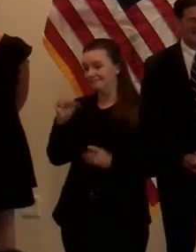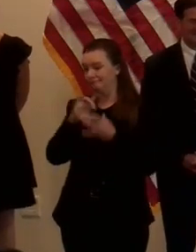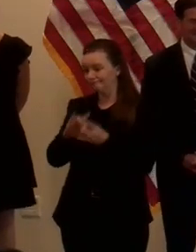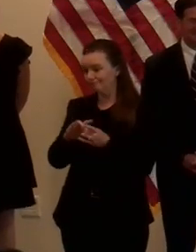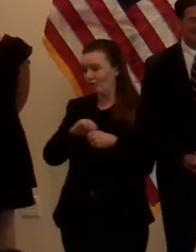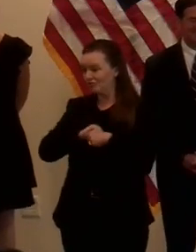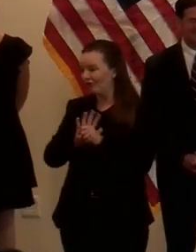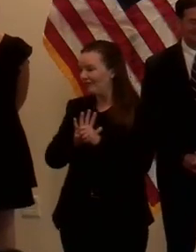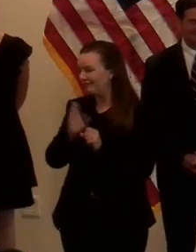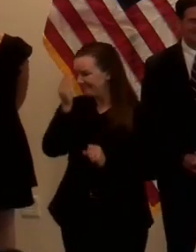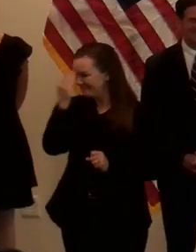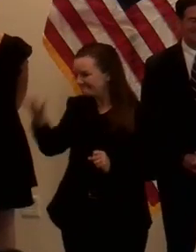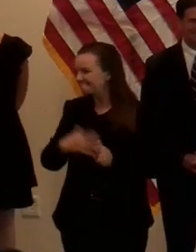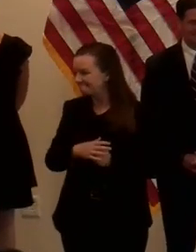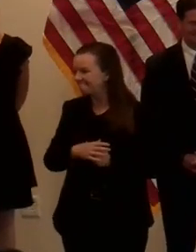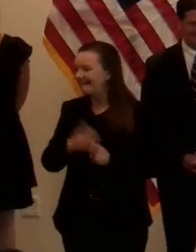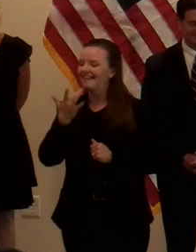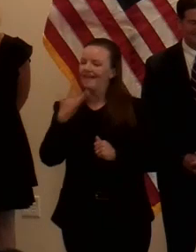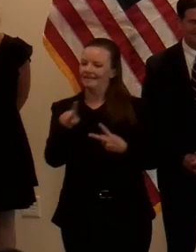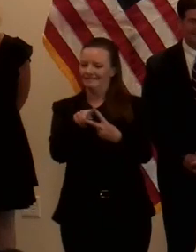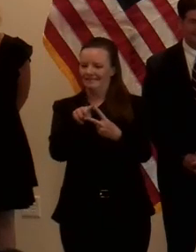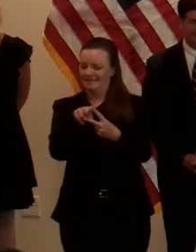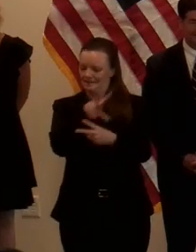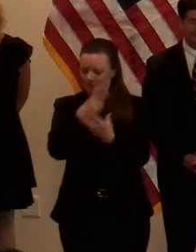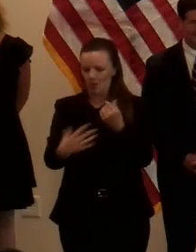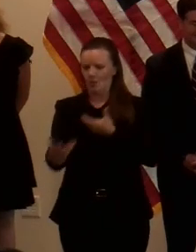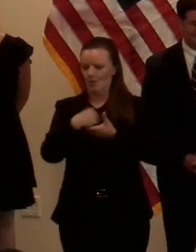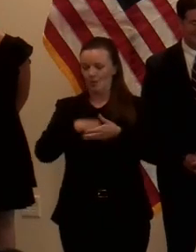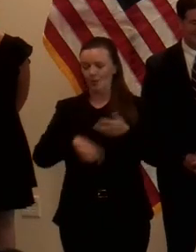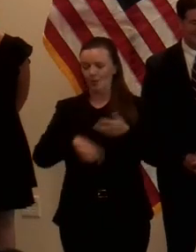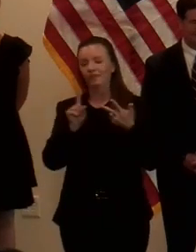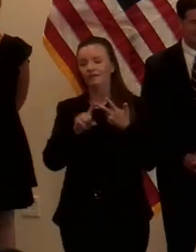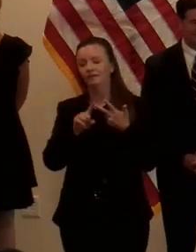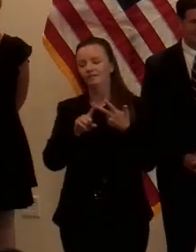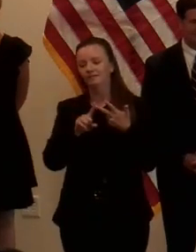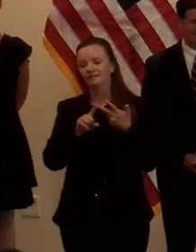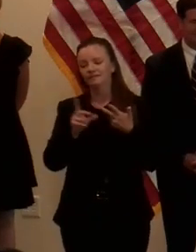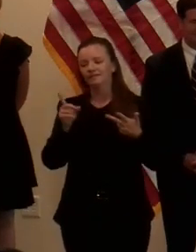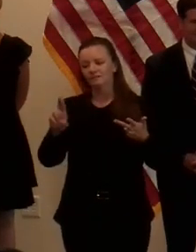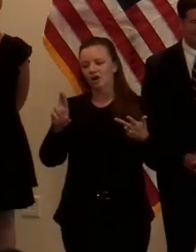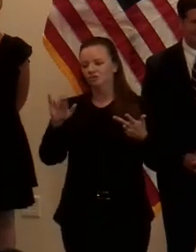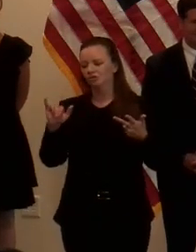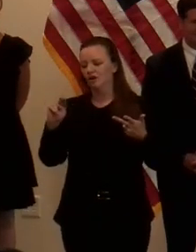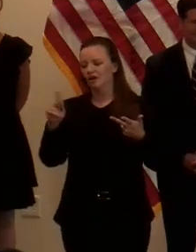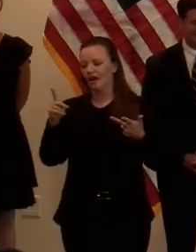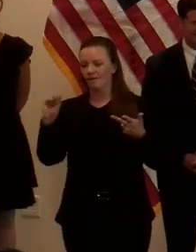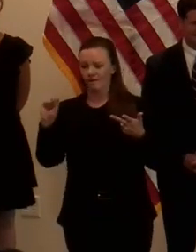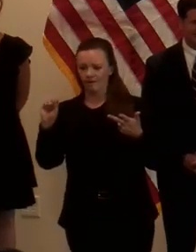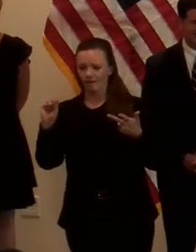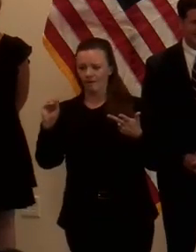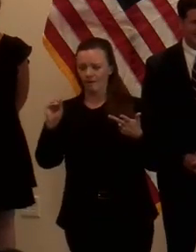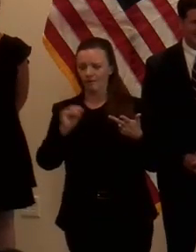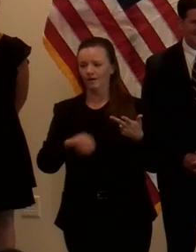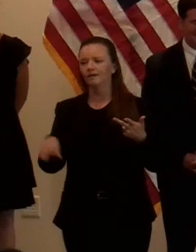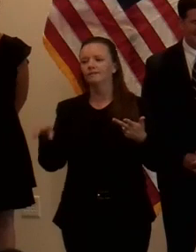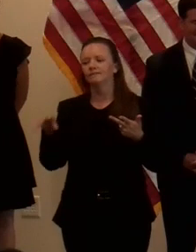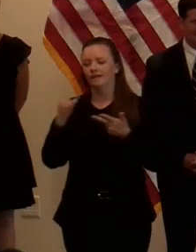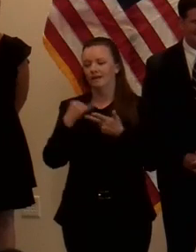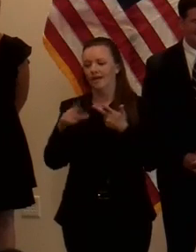coronavirus. So we're lucky to have both of them, in addition to Dr. Janko